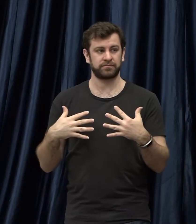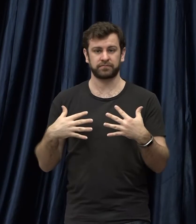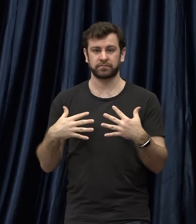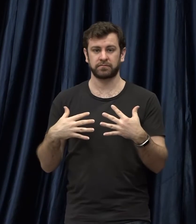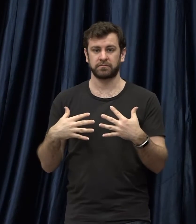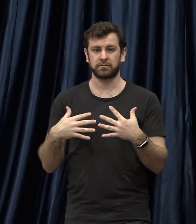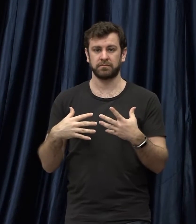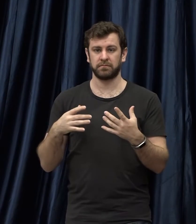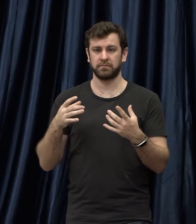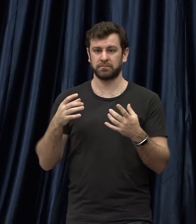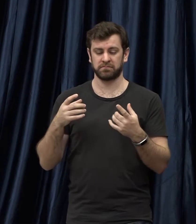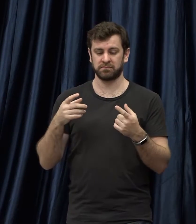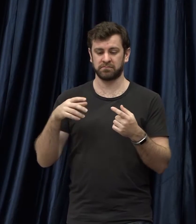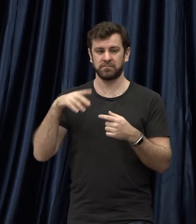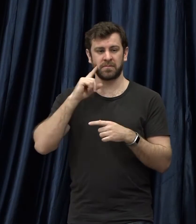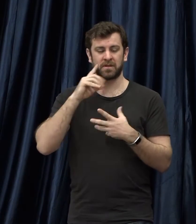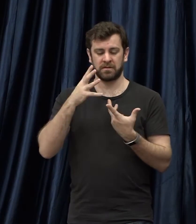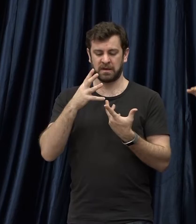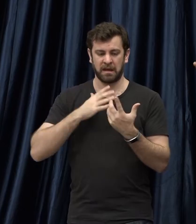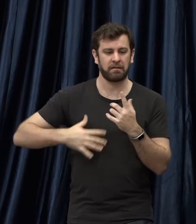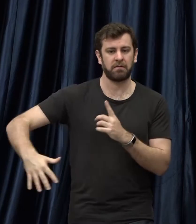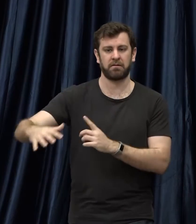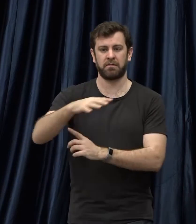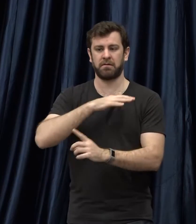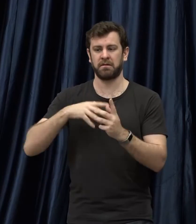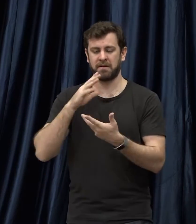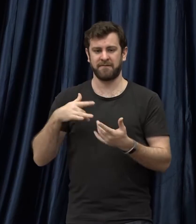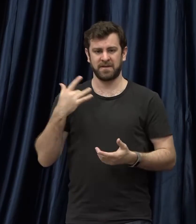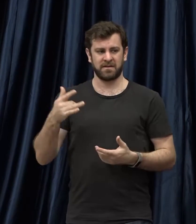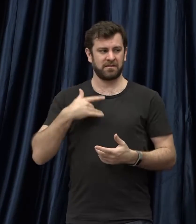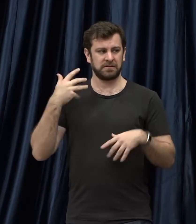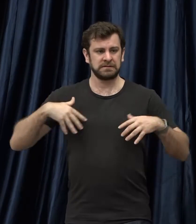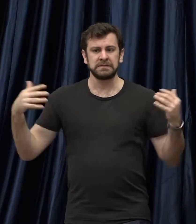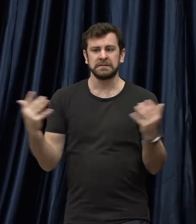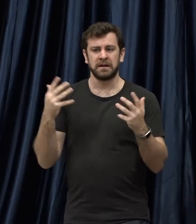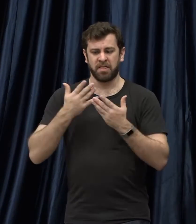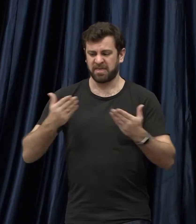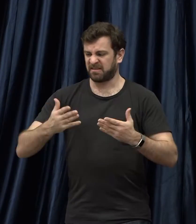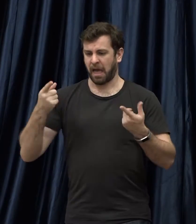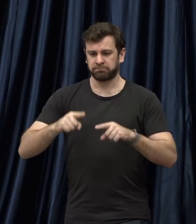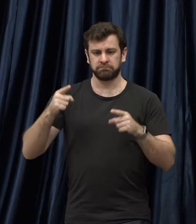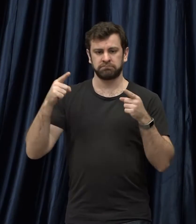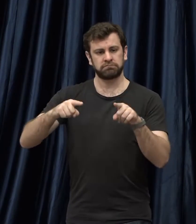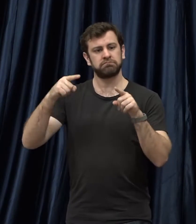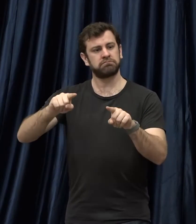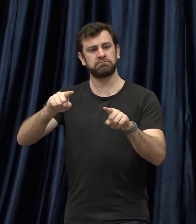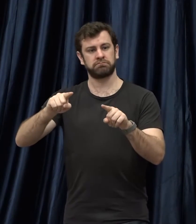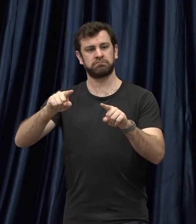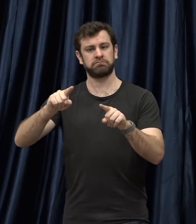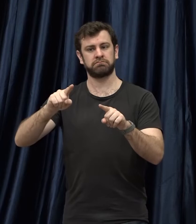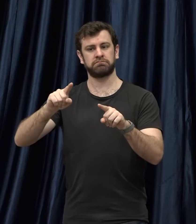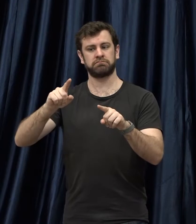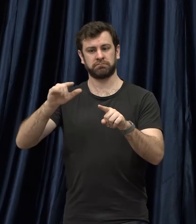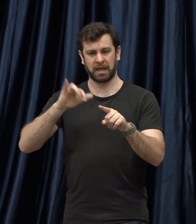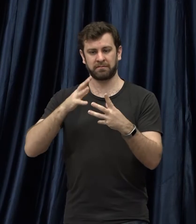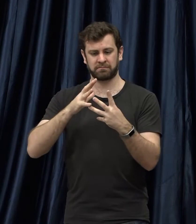the condition or the zone of being afraid of things, this is a zone that